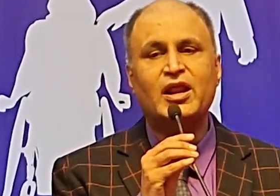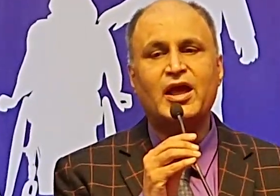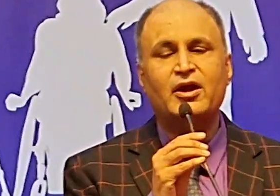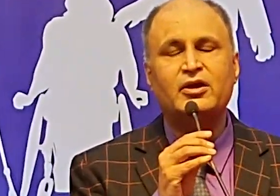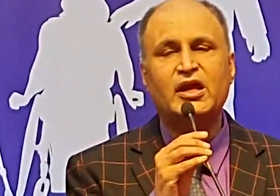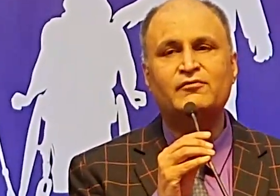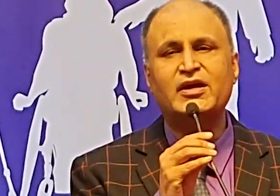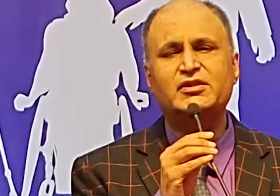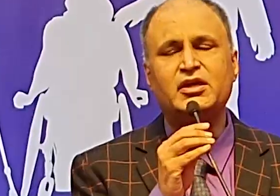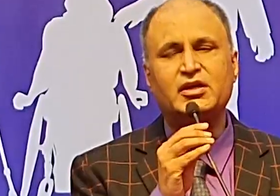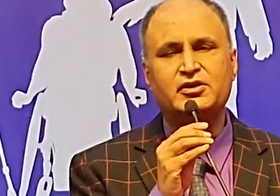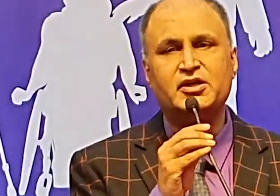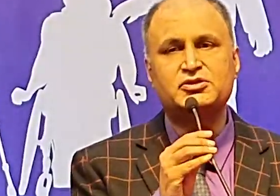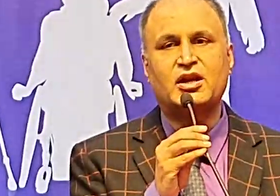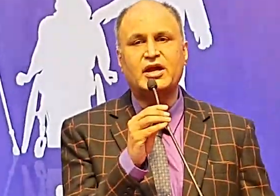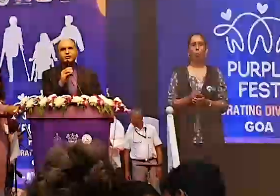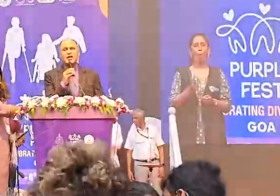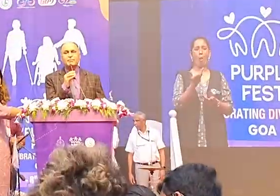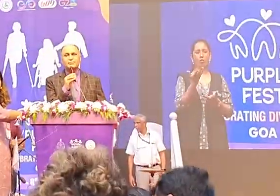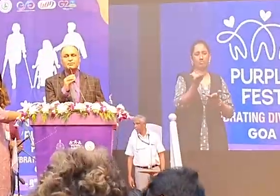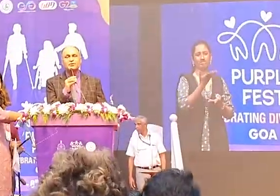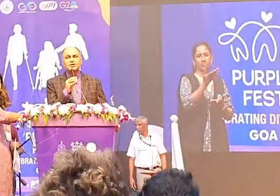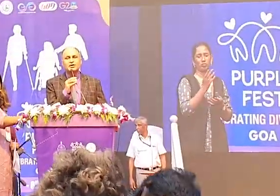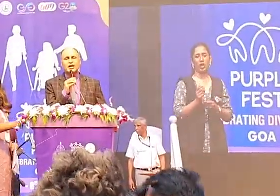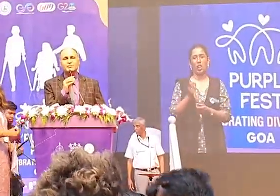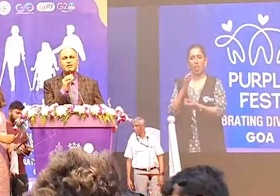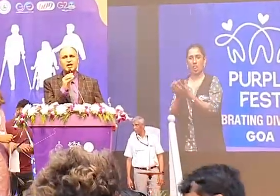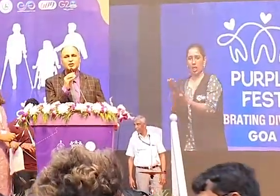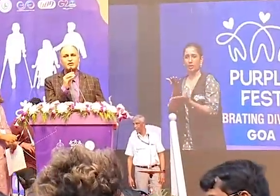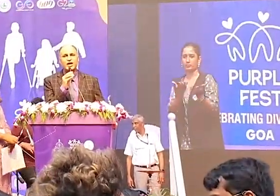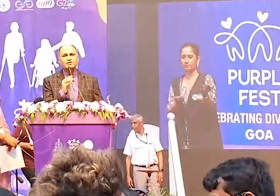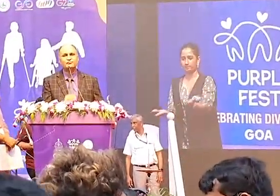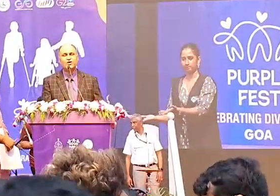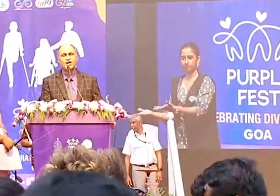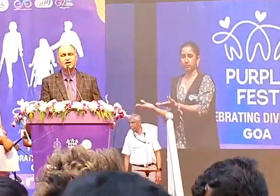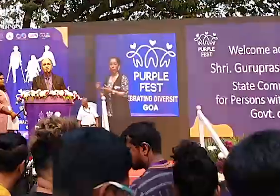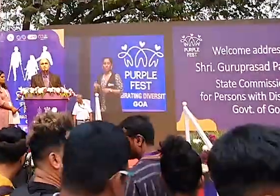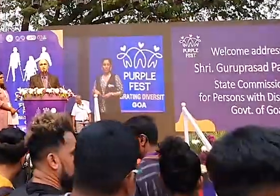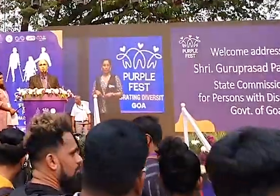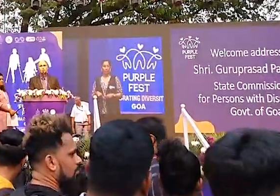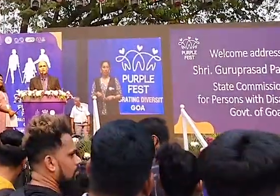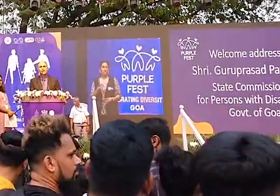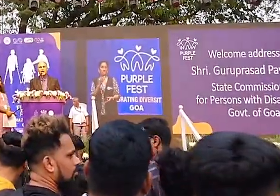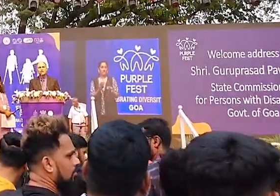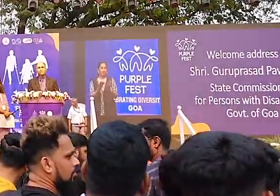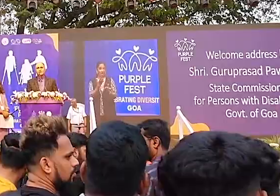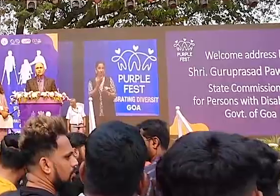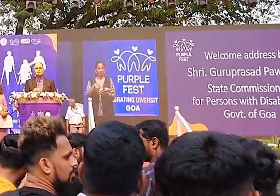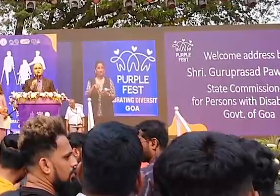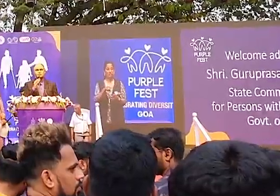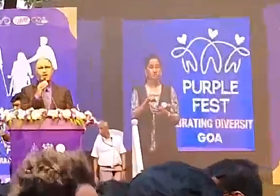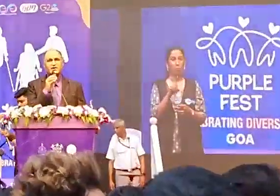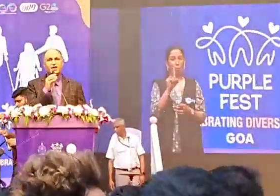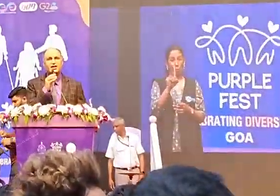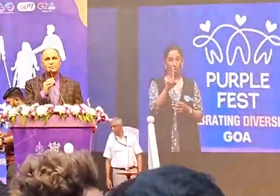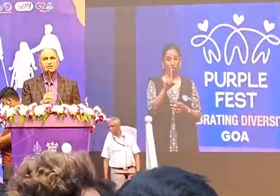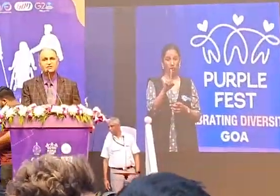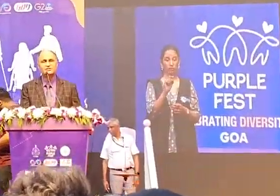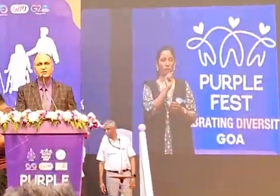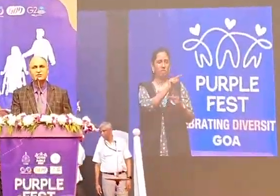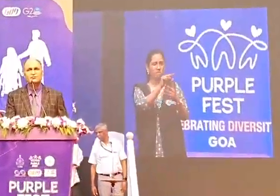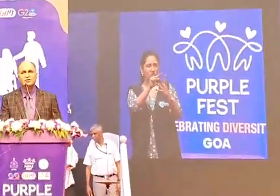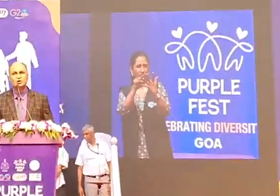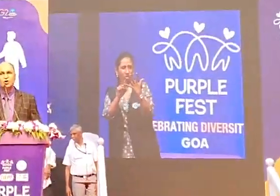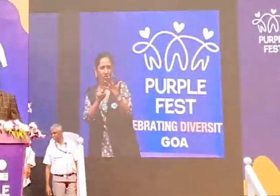who will invite the dignitaries to light the lamp. Let me tell you that fire is the only element among the five